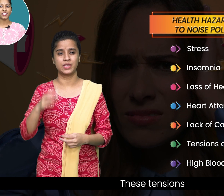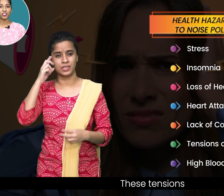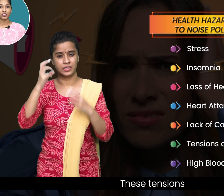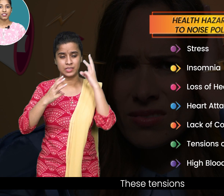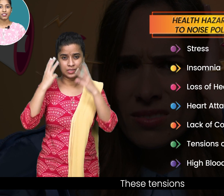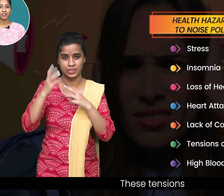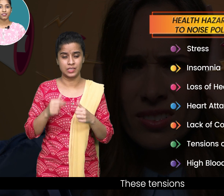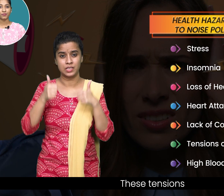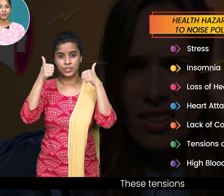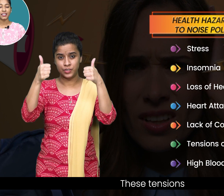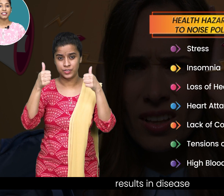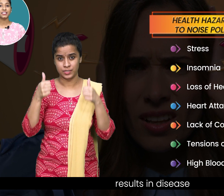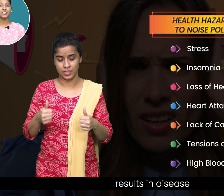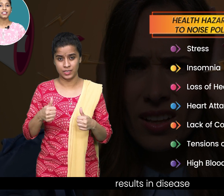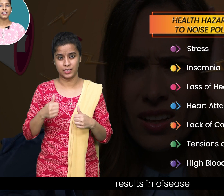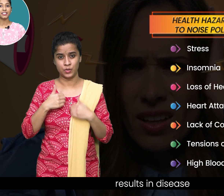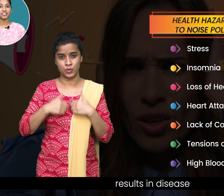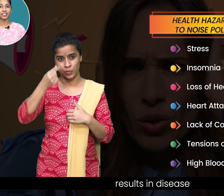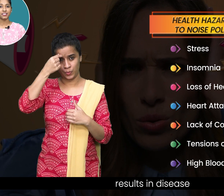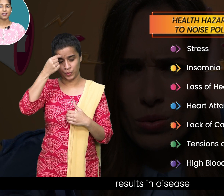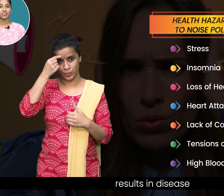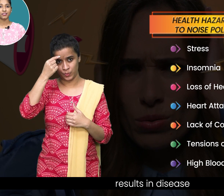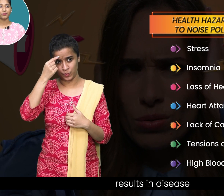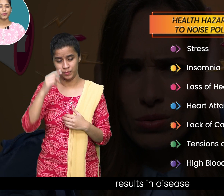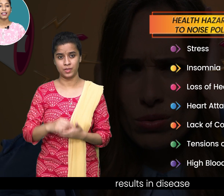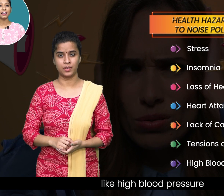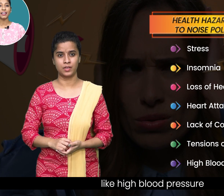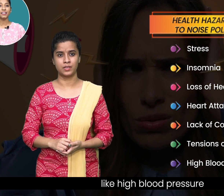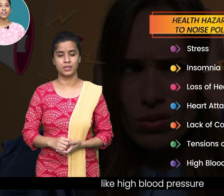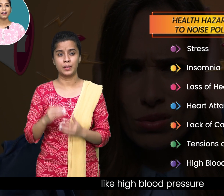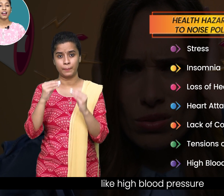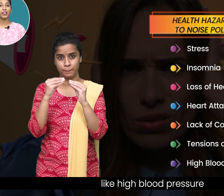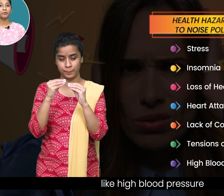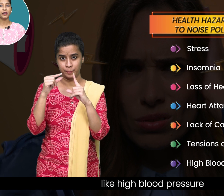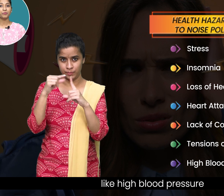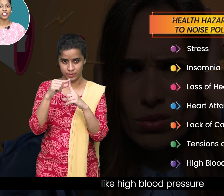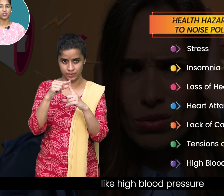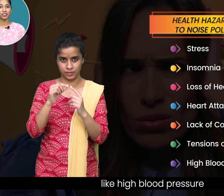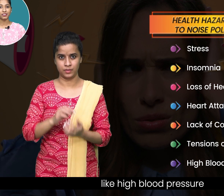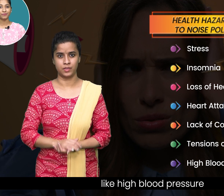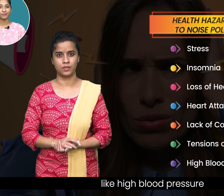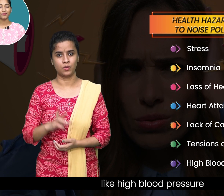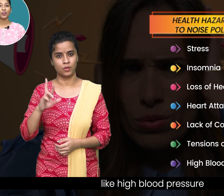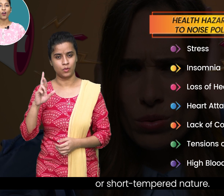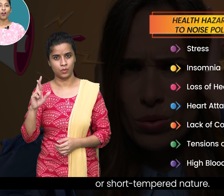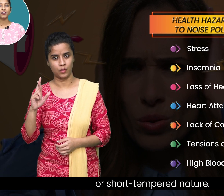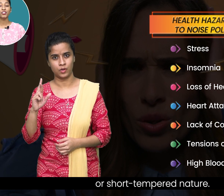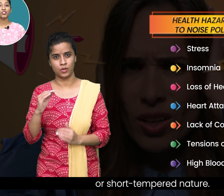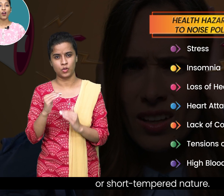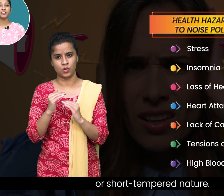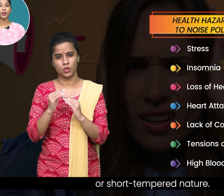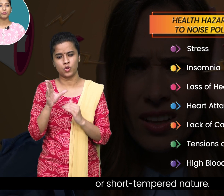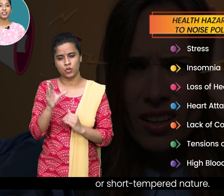These tensions result in disease like high blood pressure